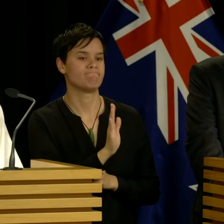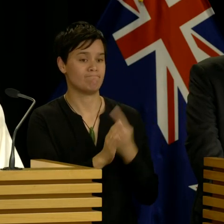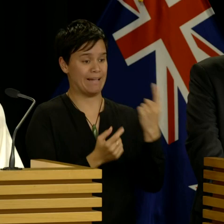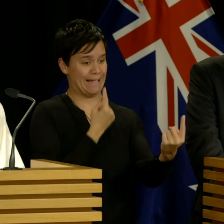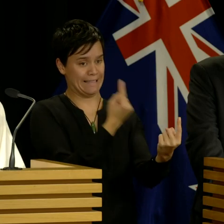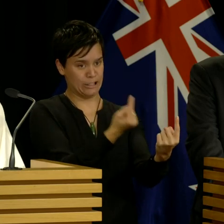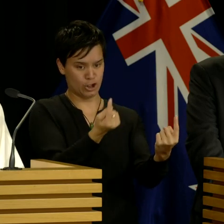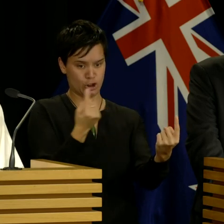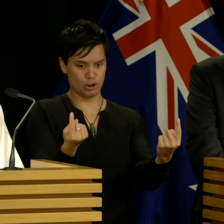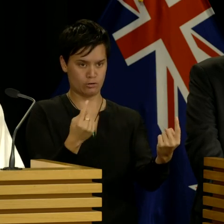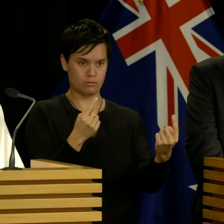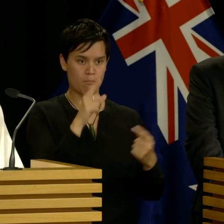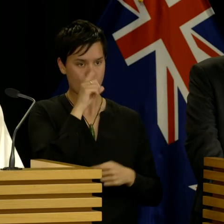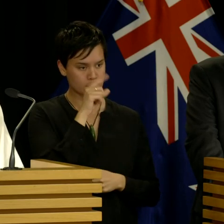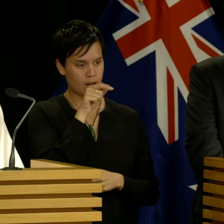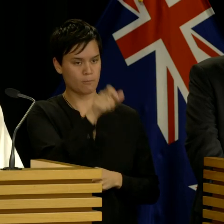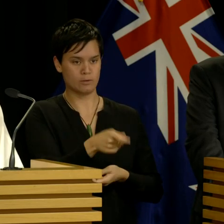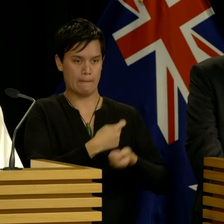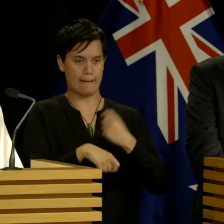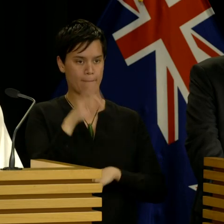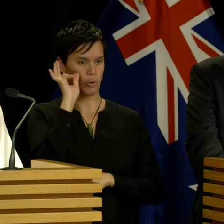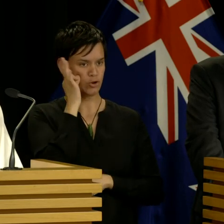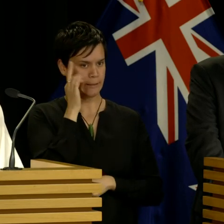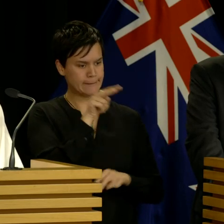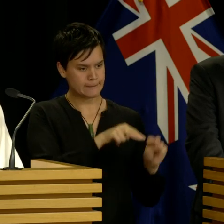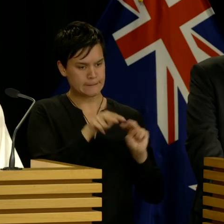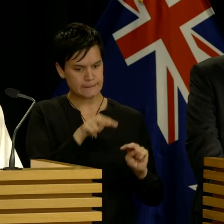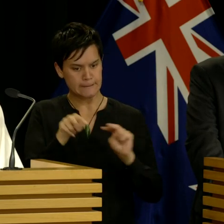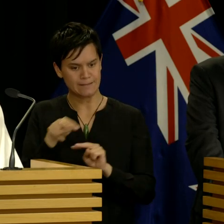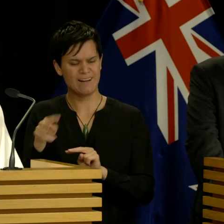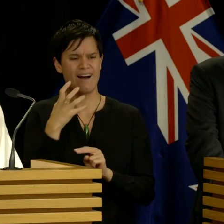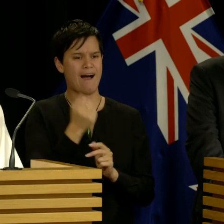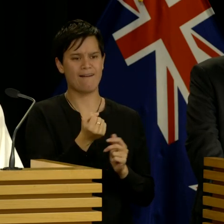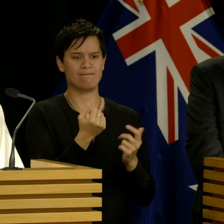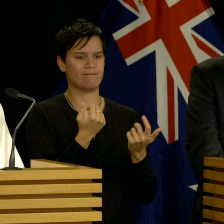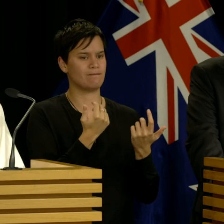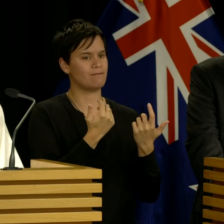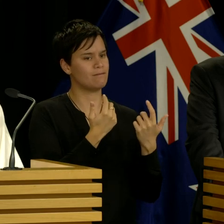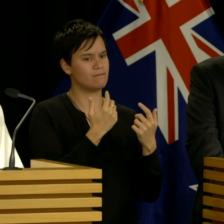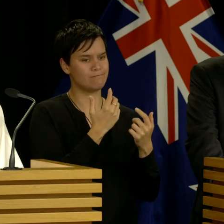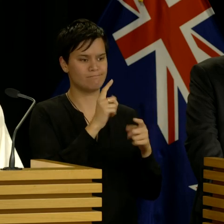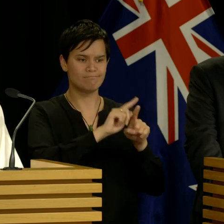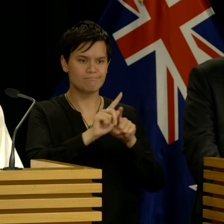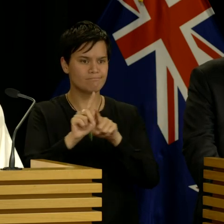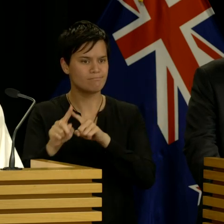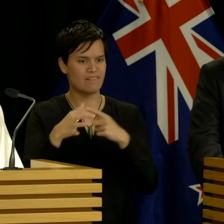each candidate. And again, there are huge positives in a range of those different candidates. But in the